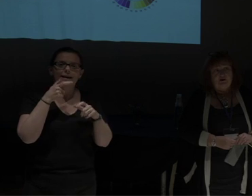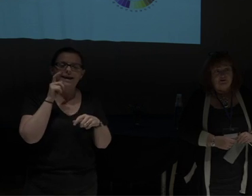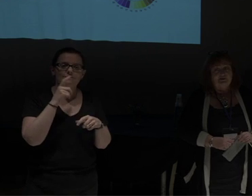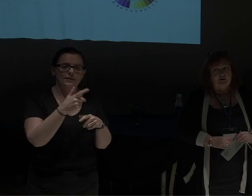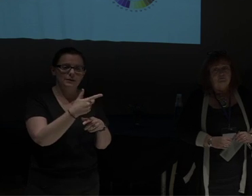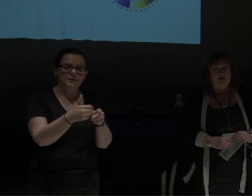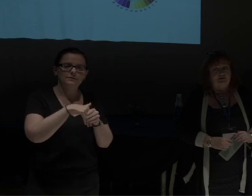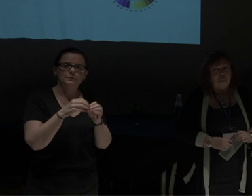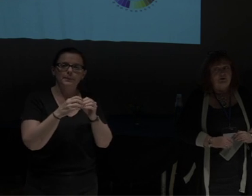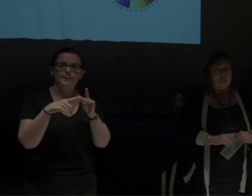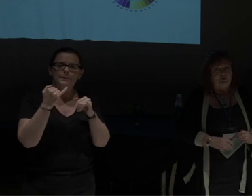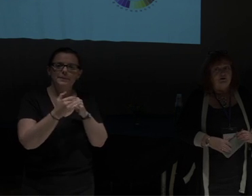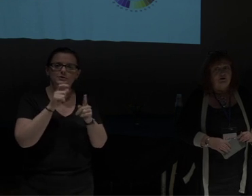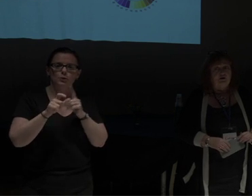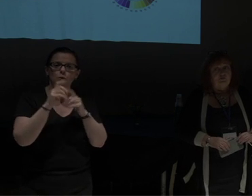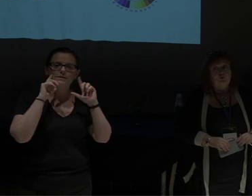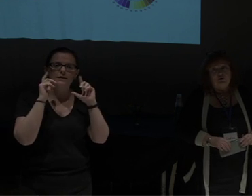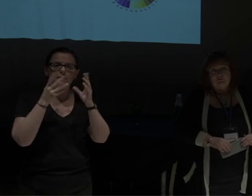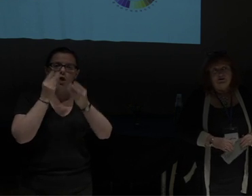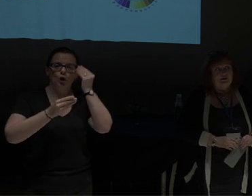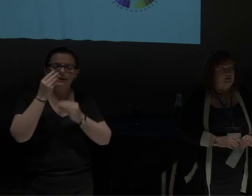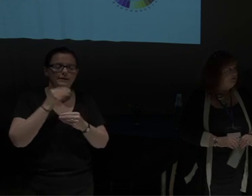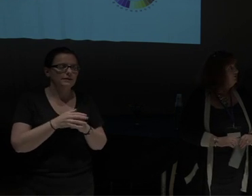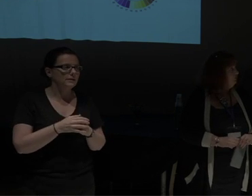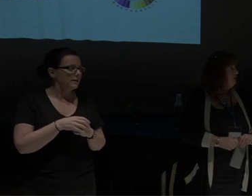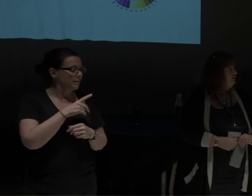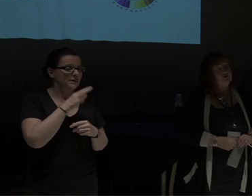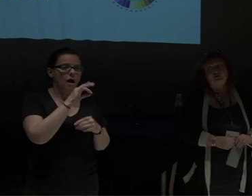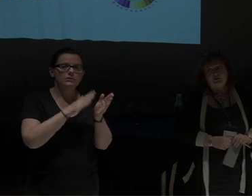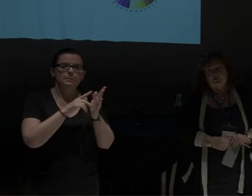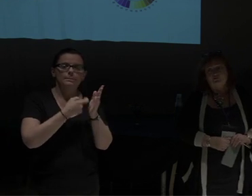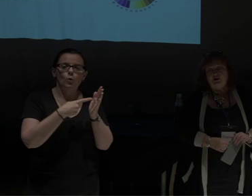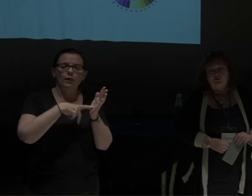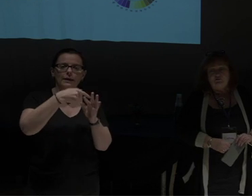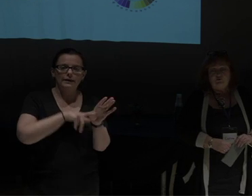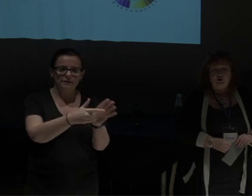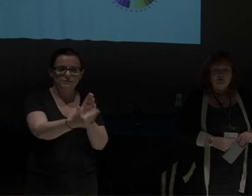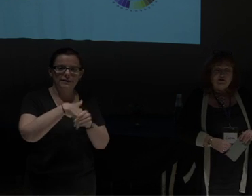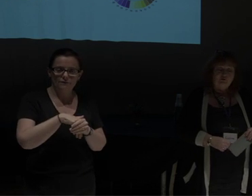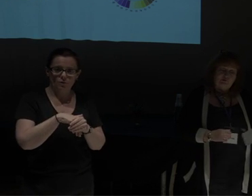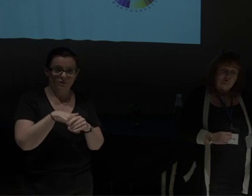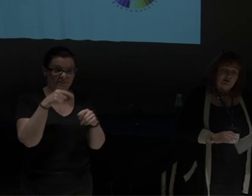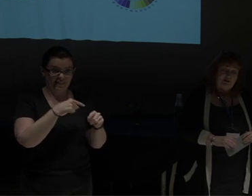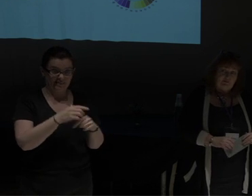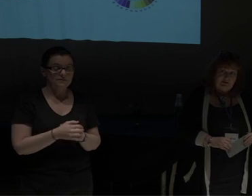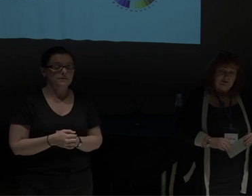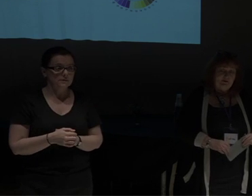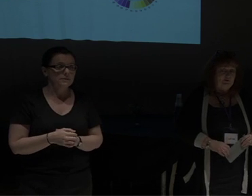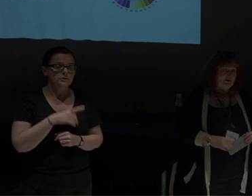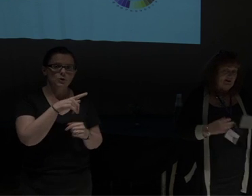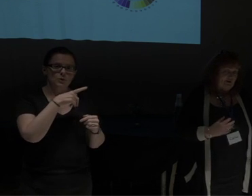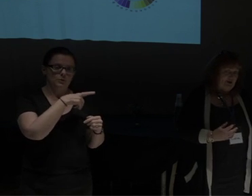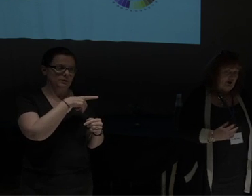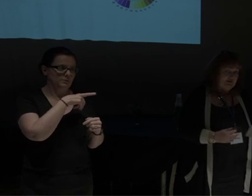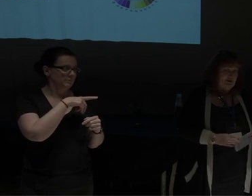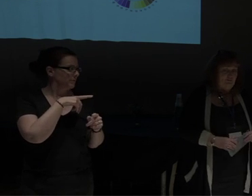health pilots, and have been helping Morley in particular to kind of look at how to do that. So we're really grateful. So Vivian ran a kind of mini experiment